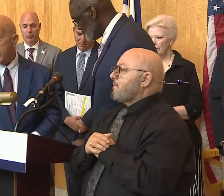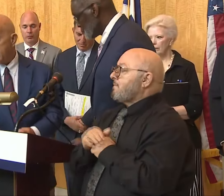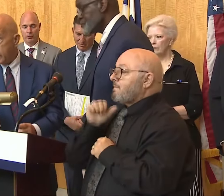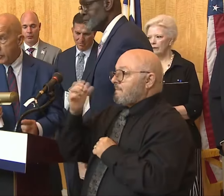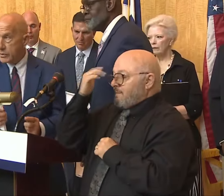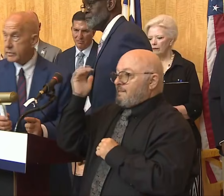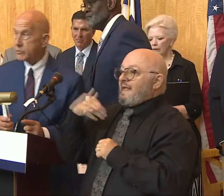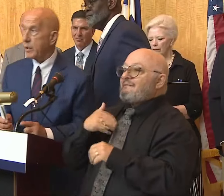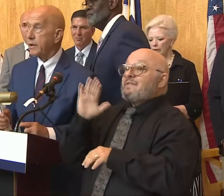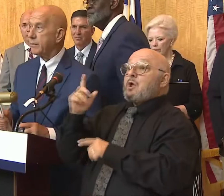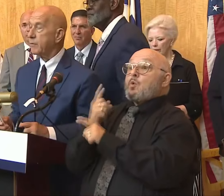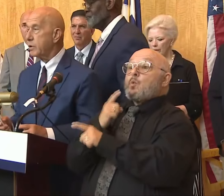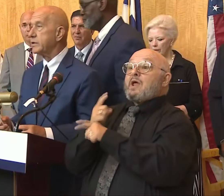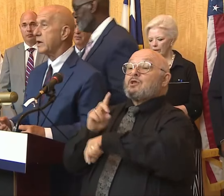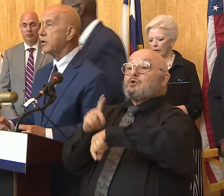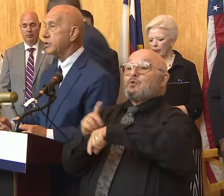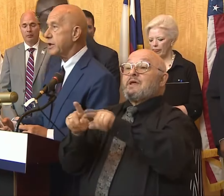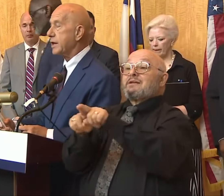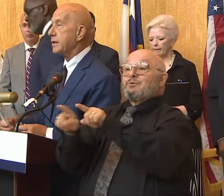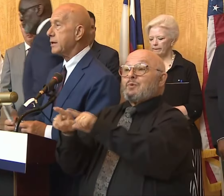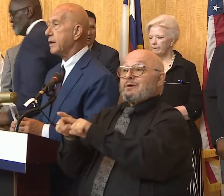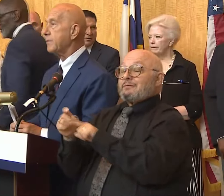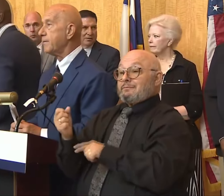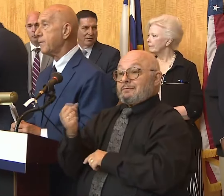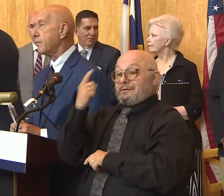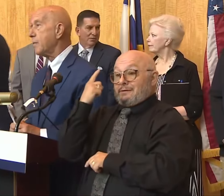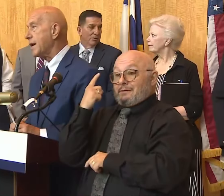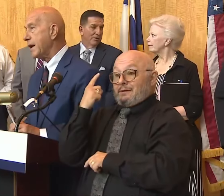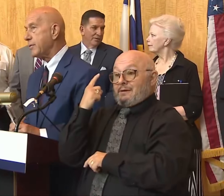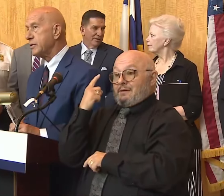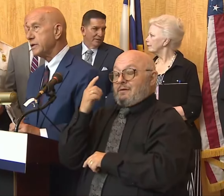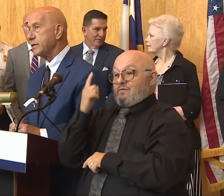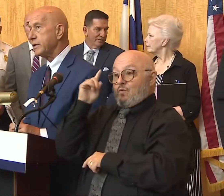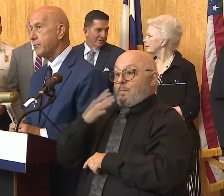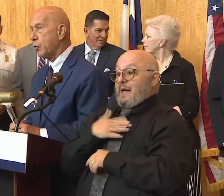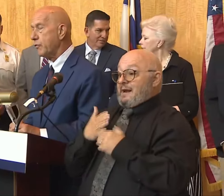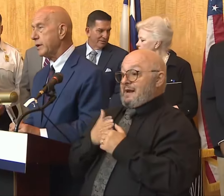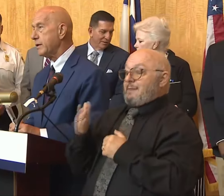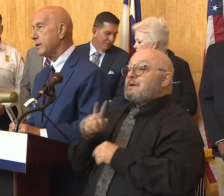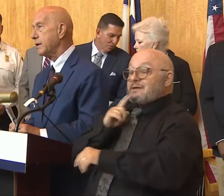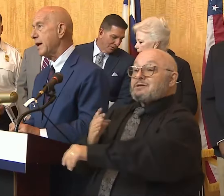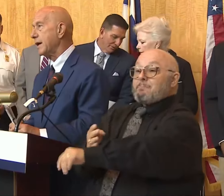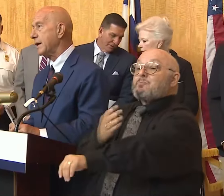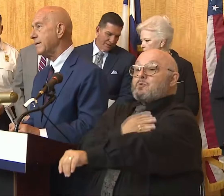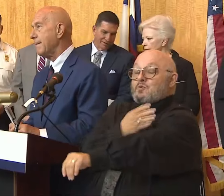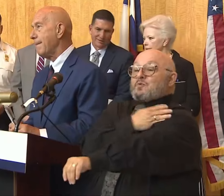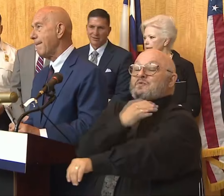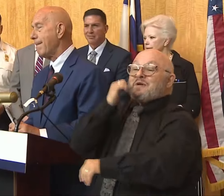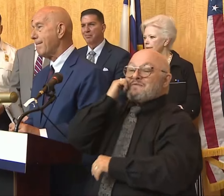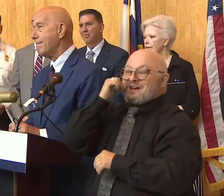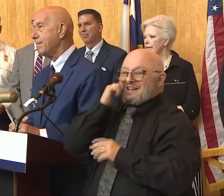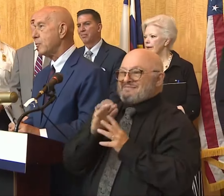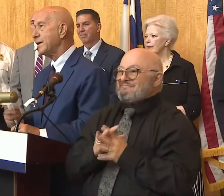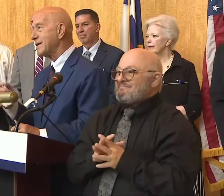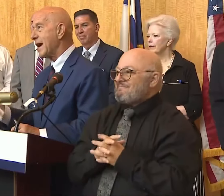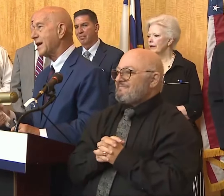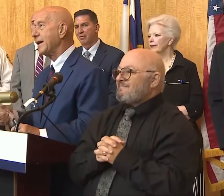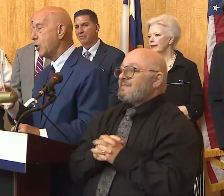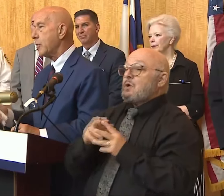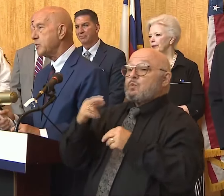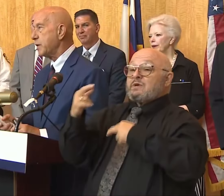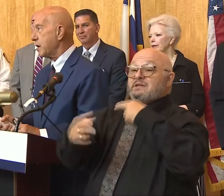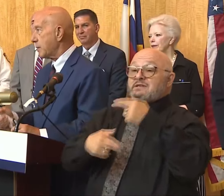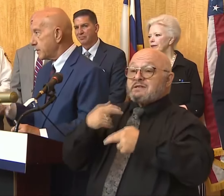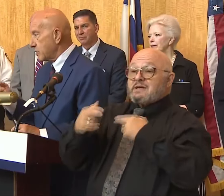their regular duties as well, which I understand for my neighbors is improving daily.